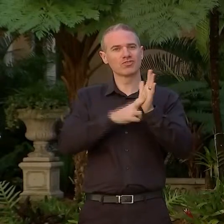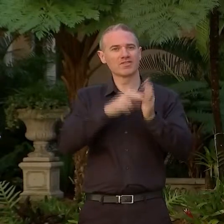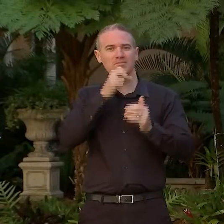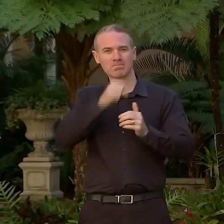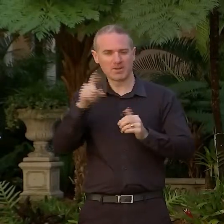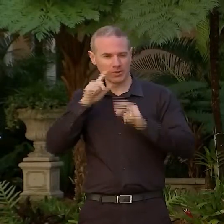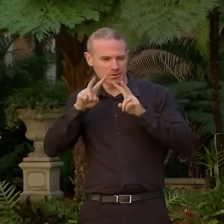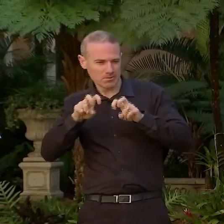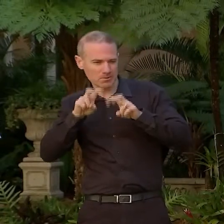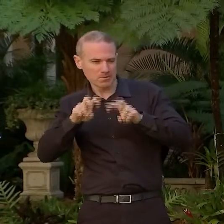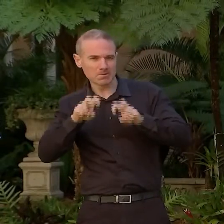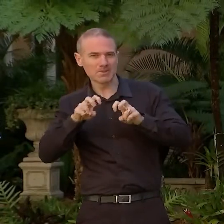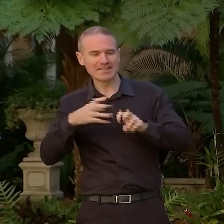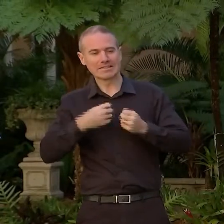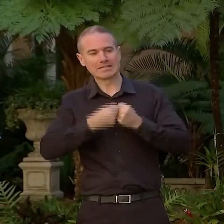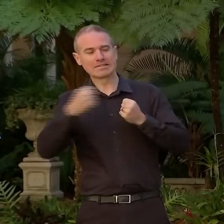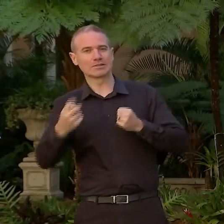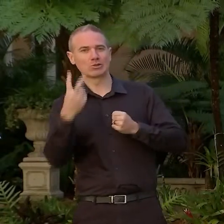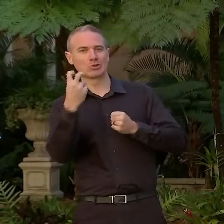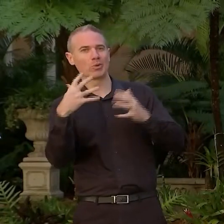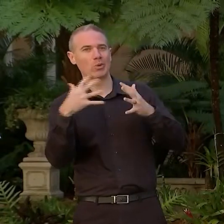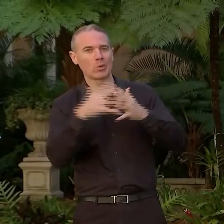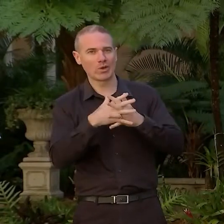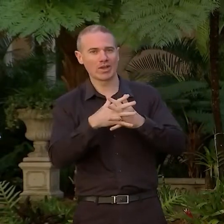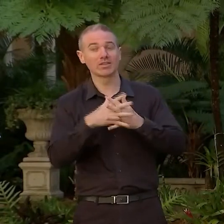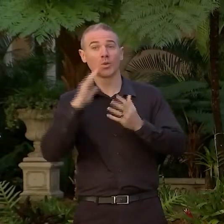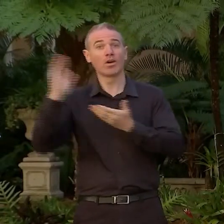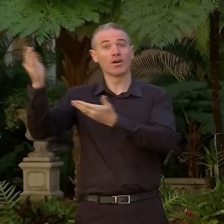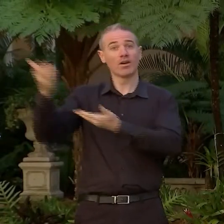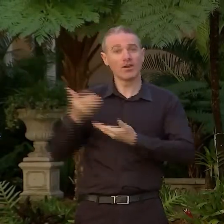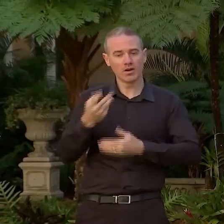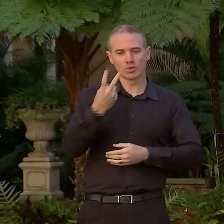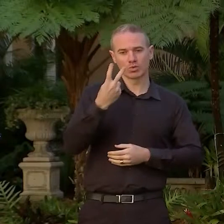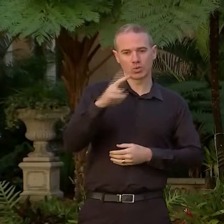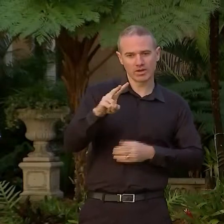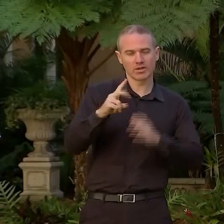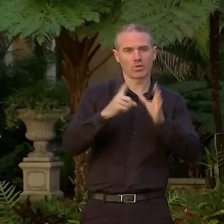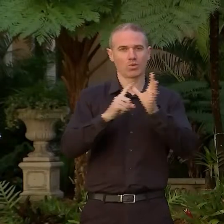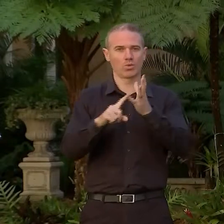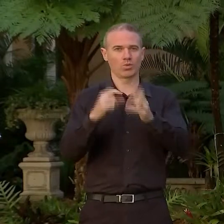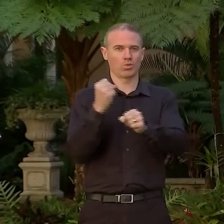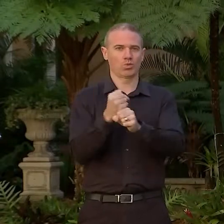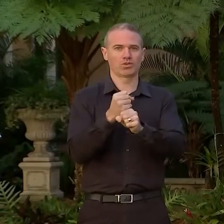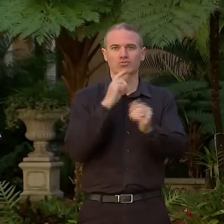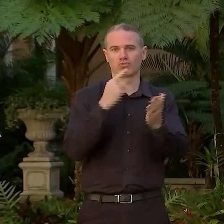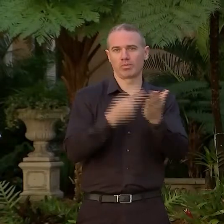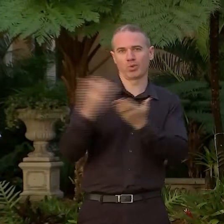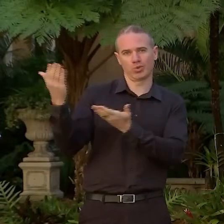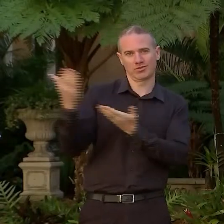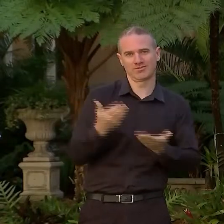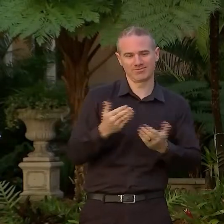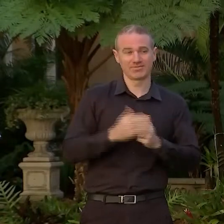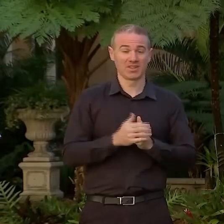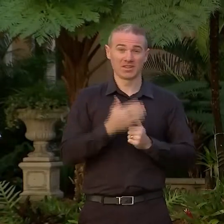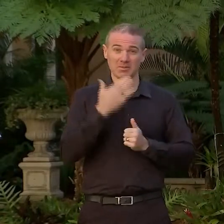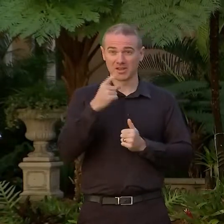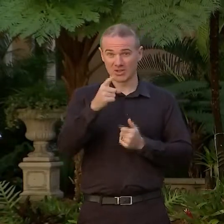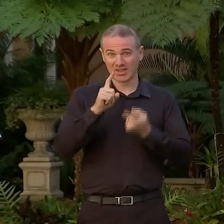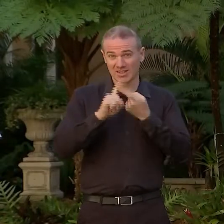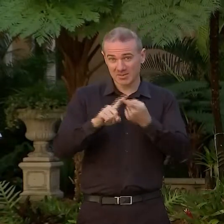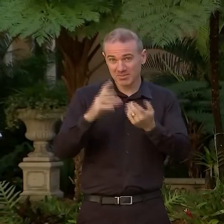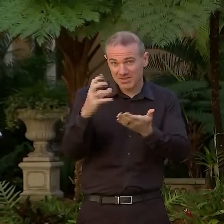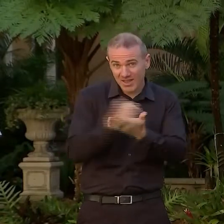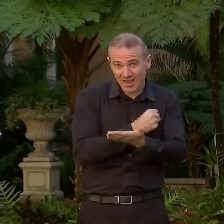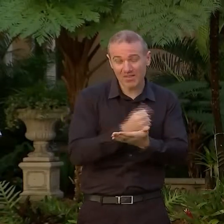to the department on the 20th of August now. So again, stay safe, stay home, go